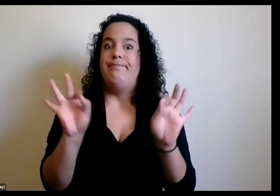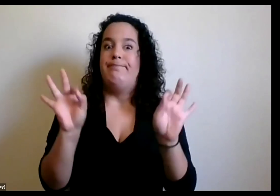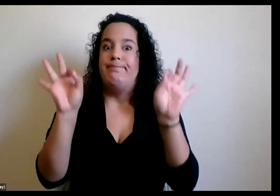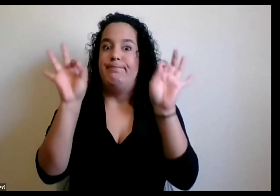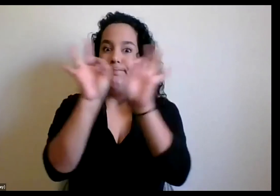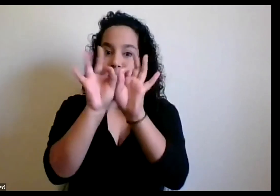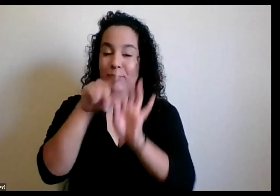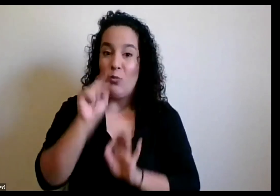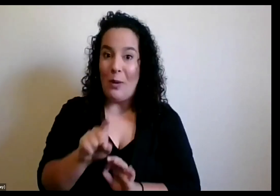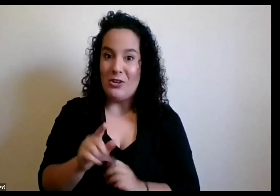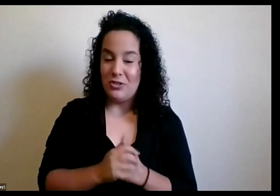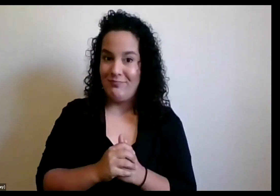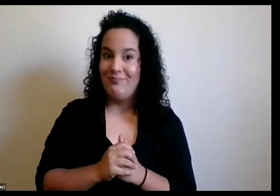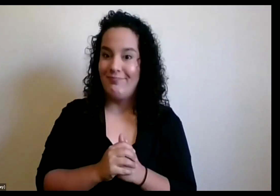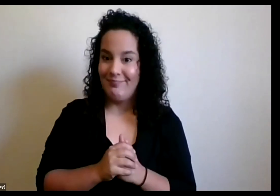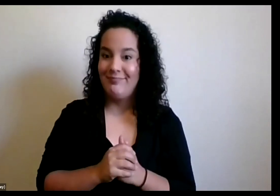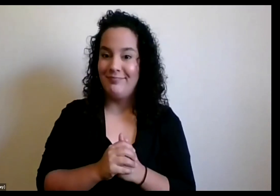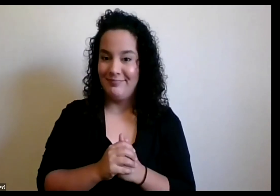the difference between